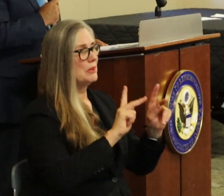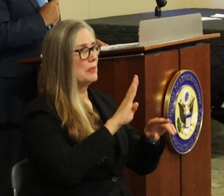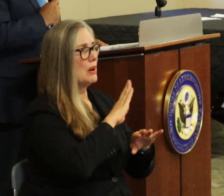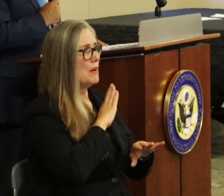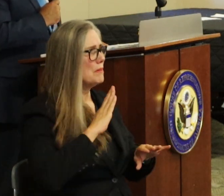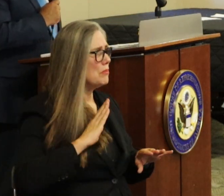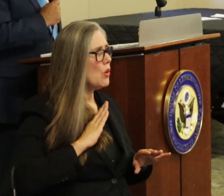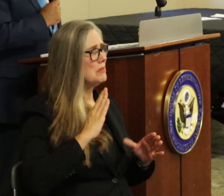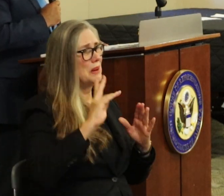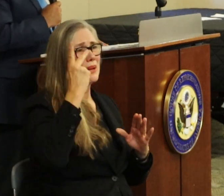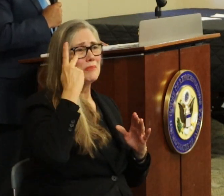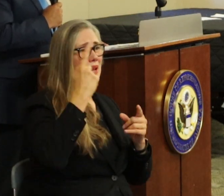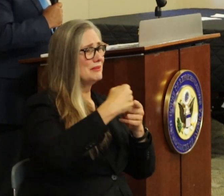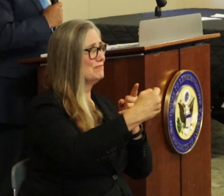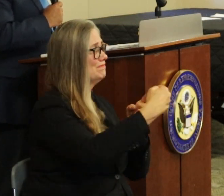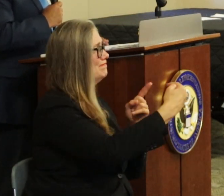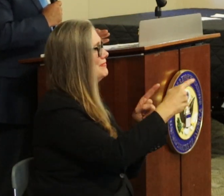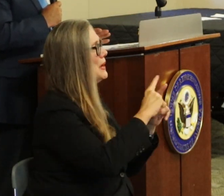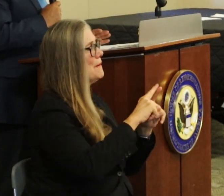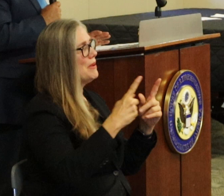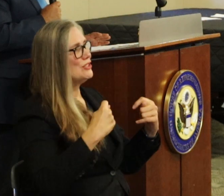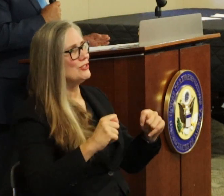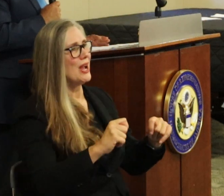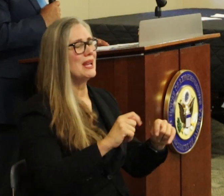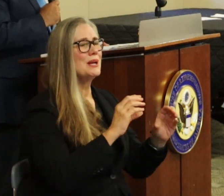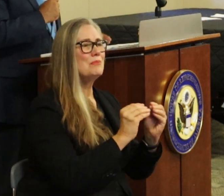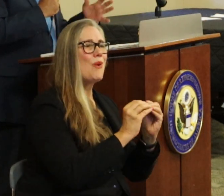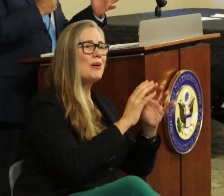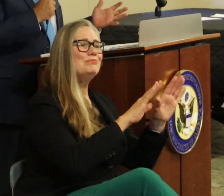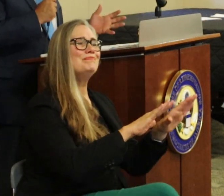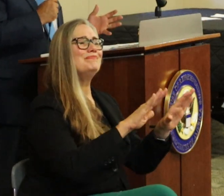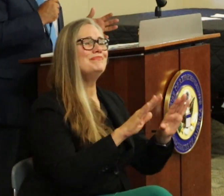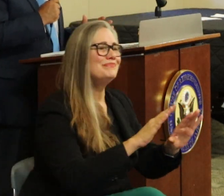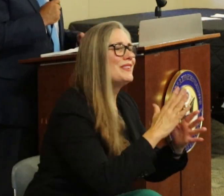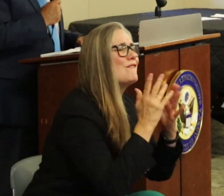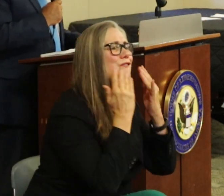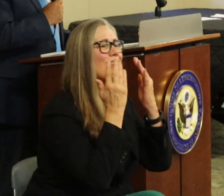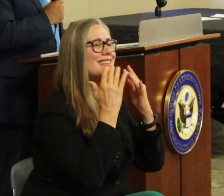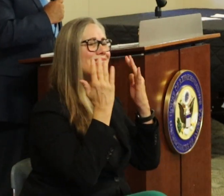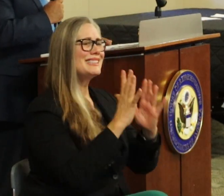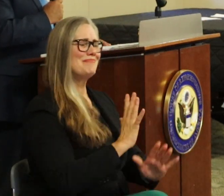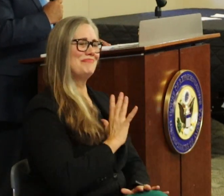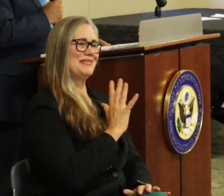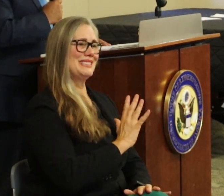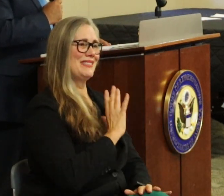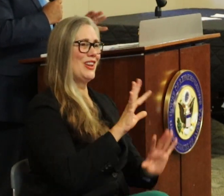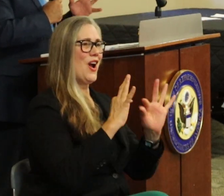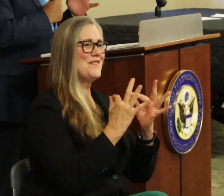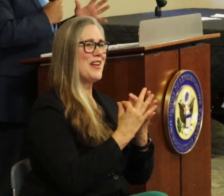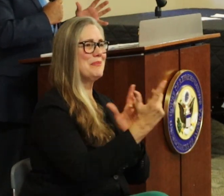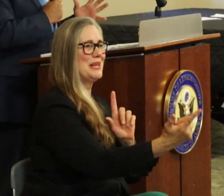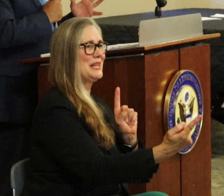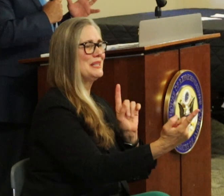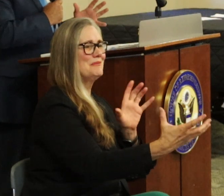a good civil environment and good relationships. Our families have met one another over the years, and that's